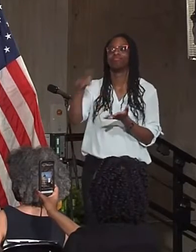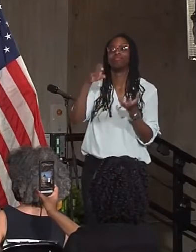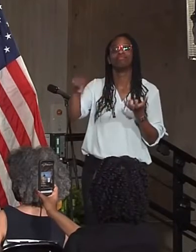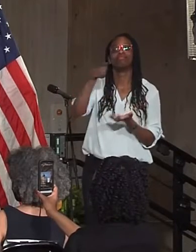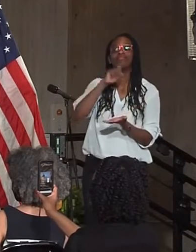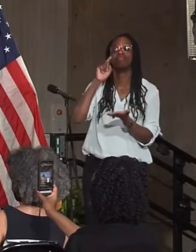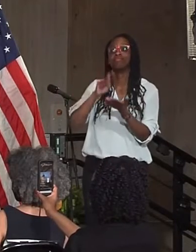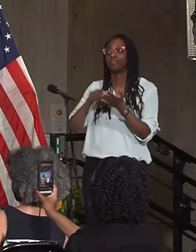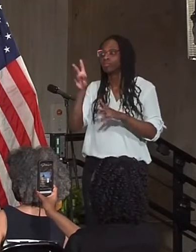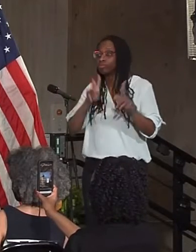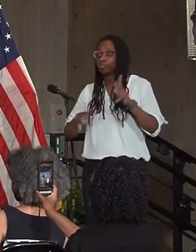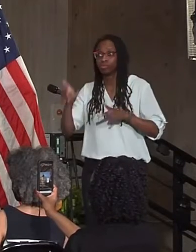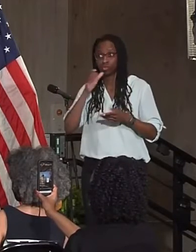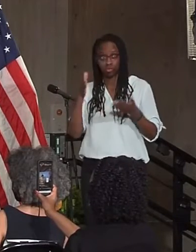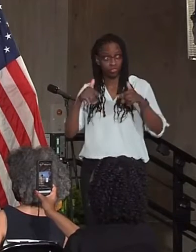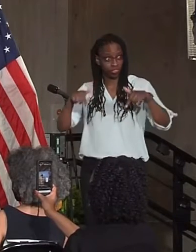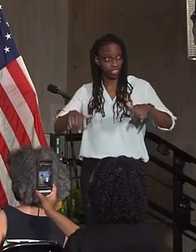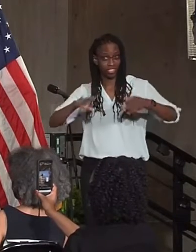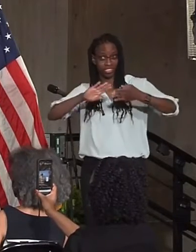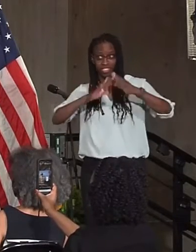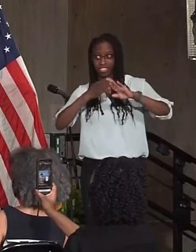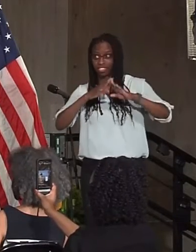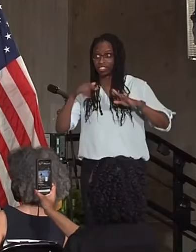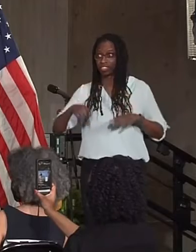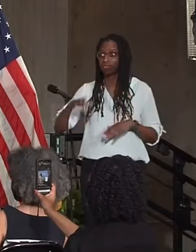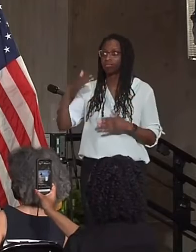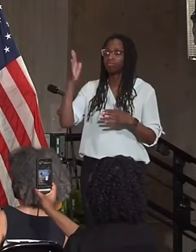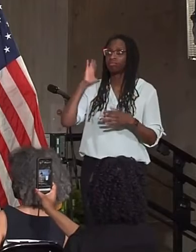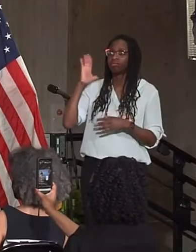mayor. Mel King,